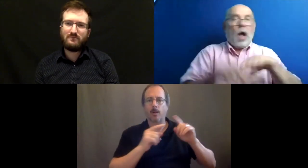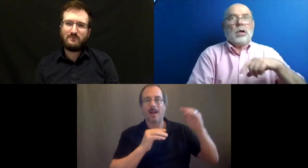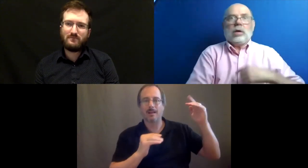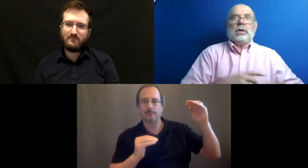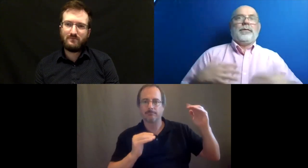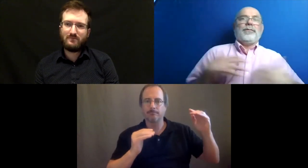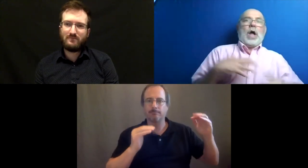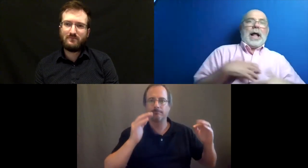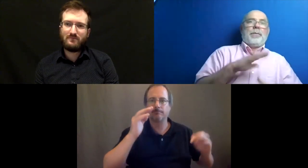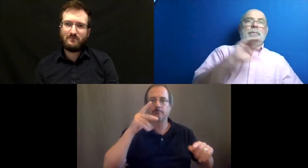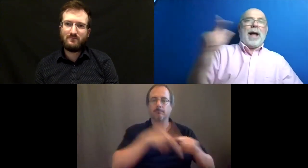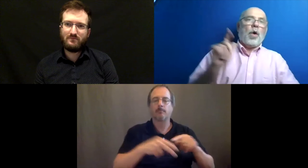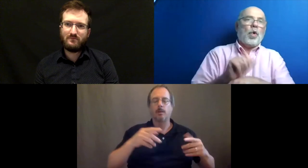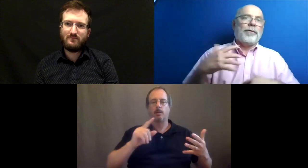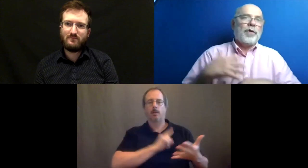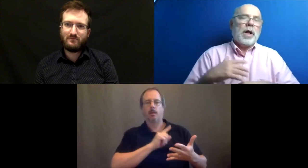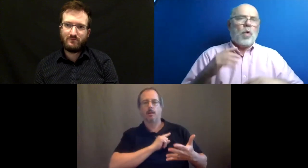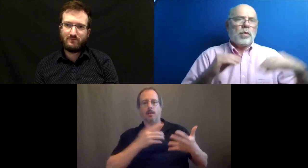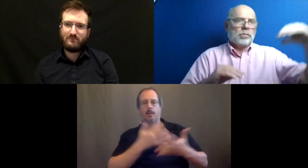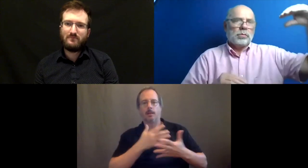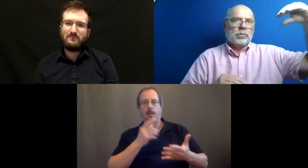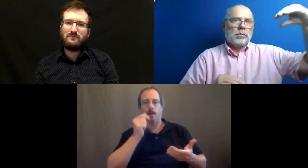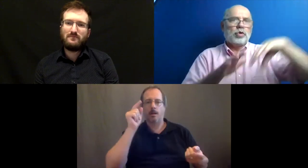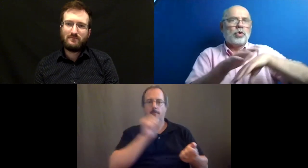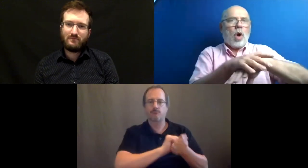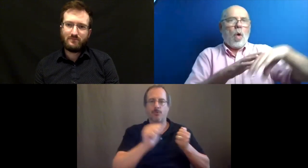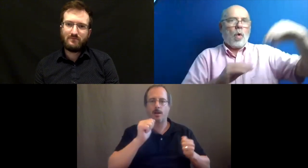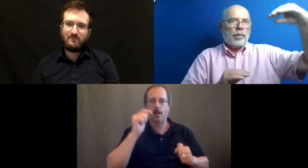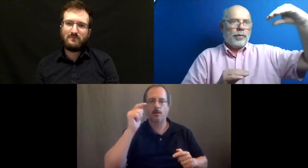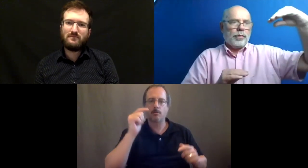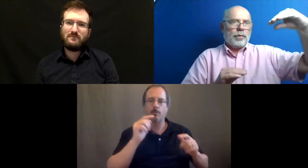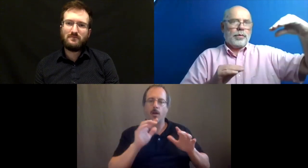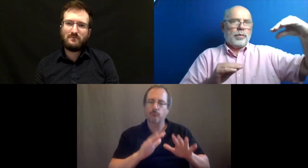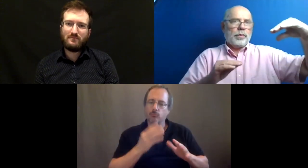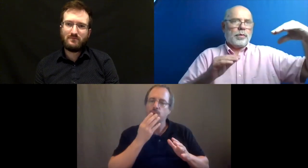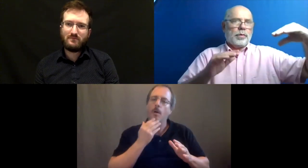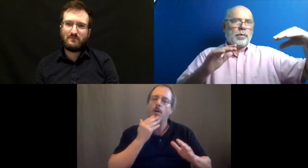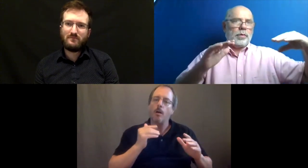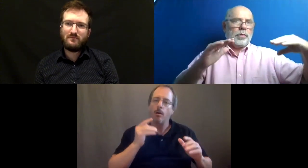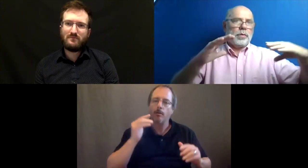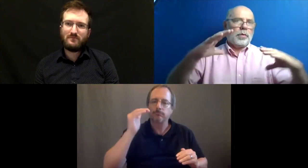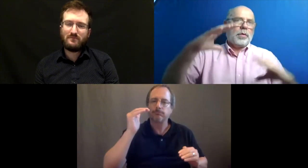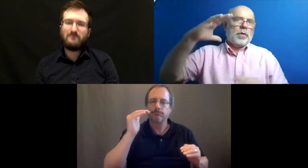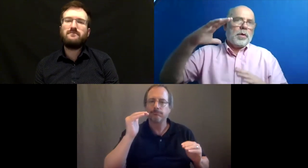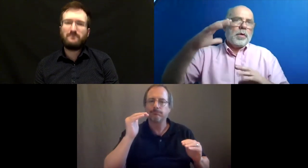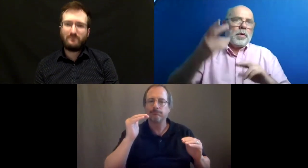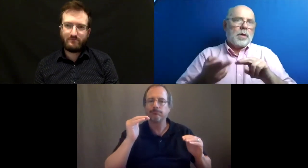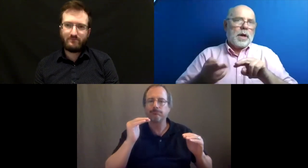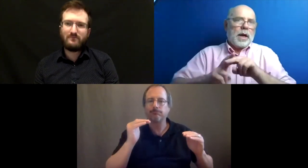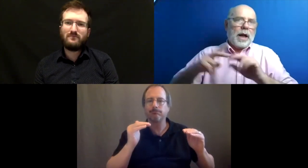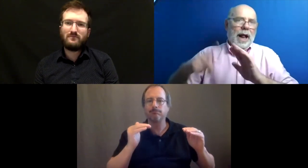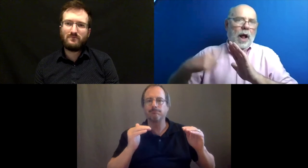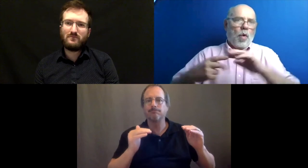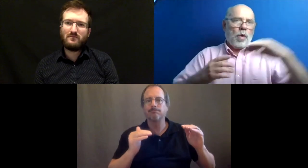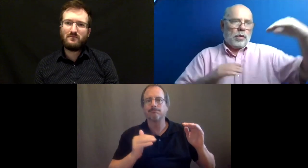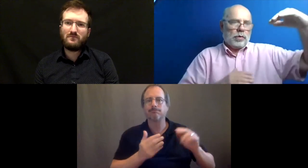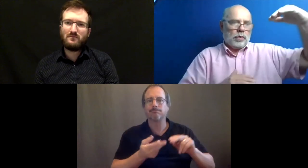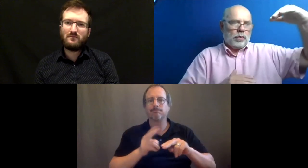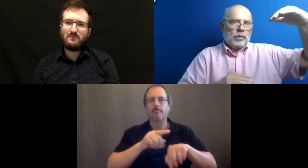income increases, the social assistance income can decrease at an appropriate